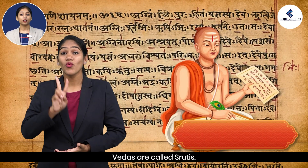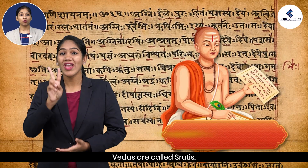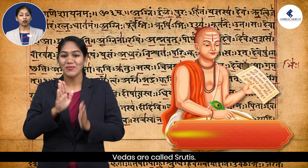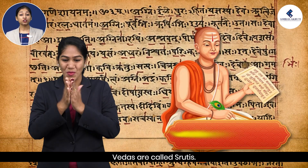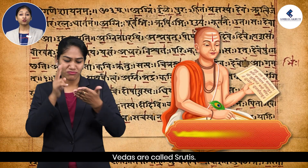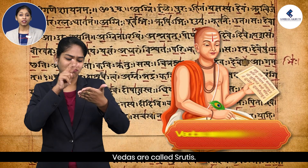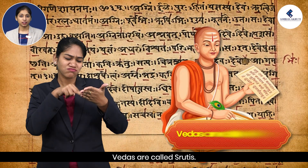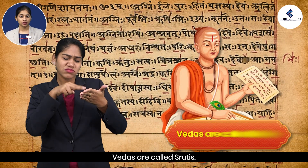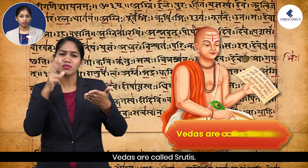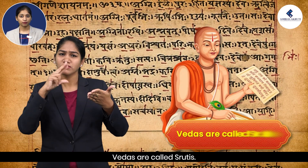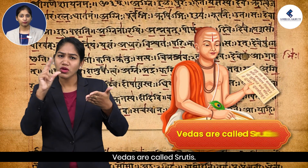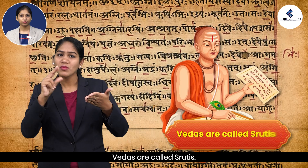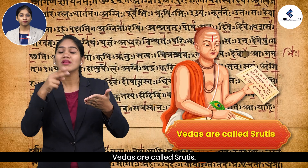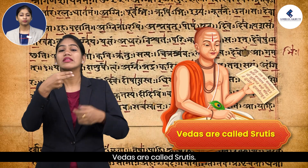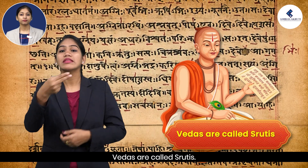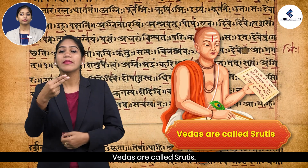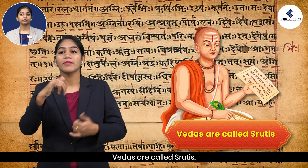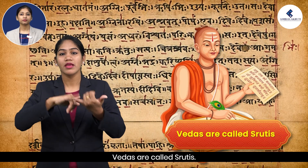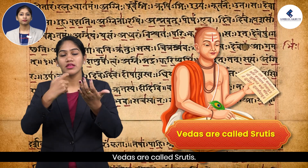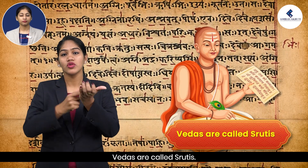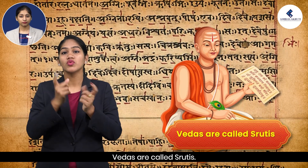Vedas are called Shrutis.